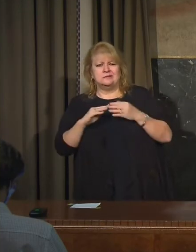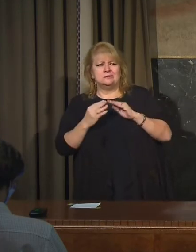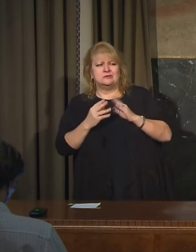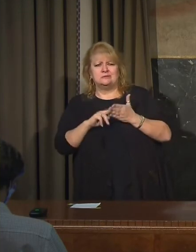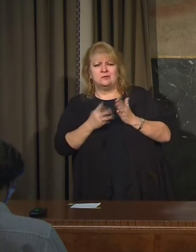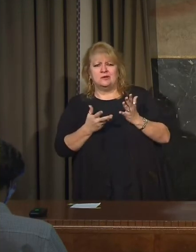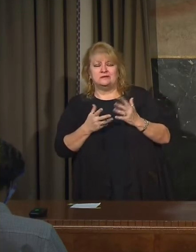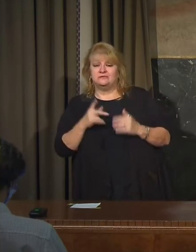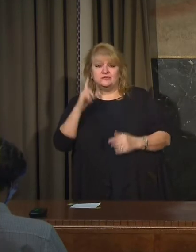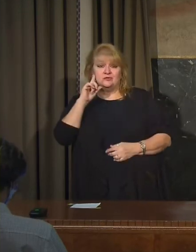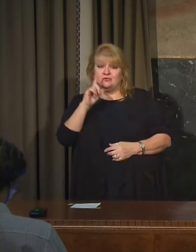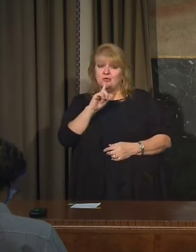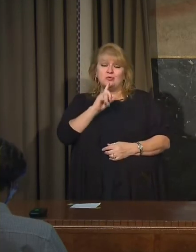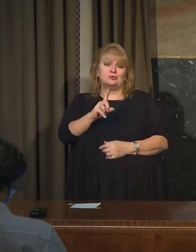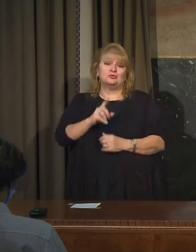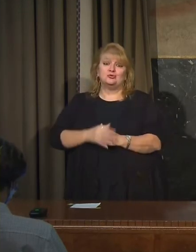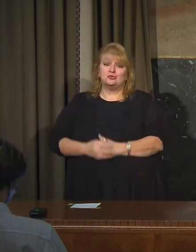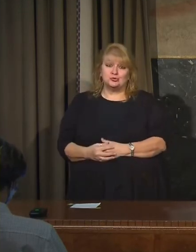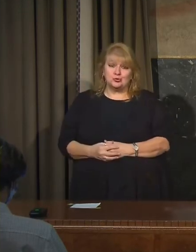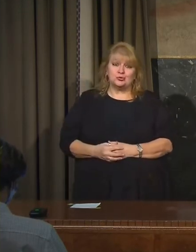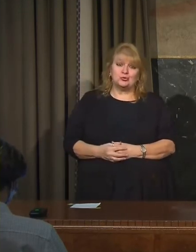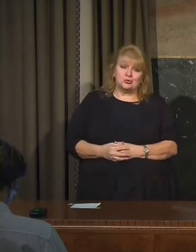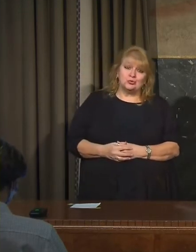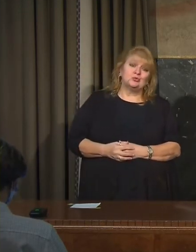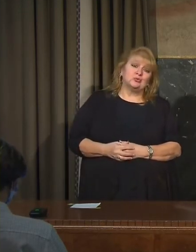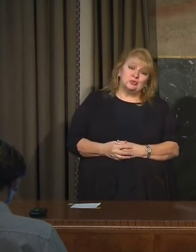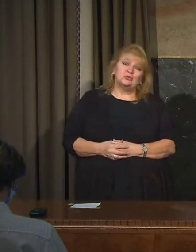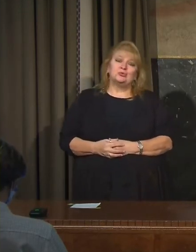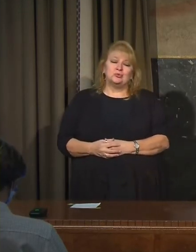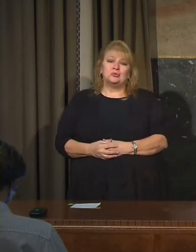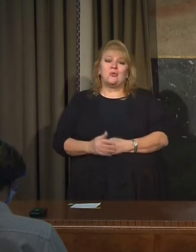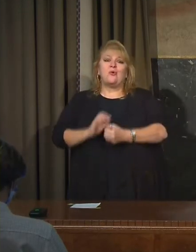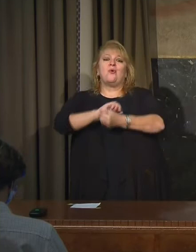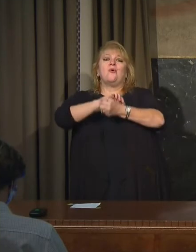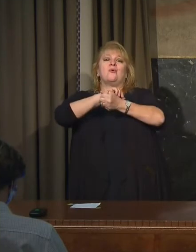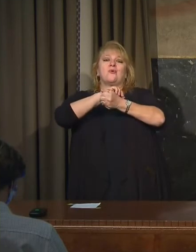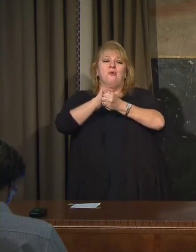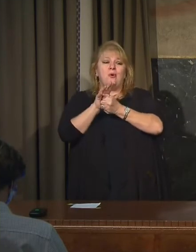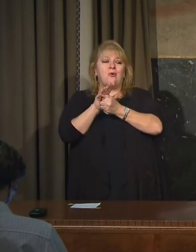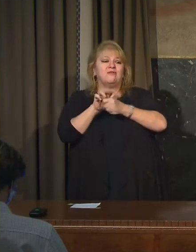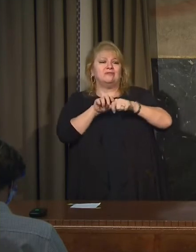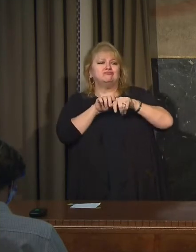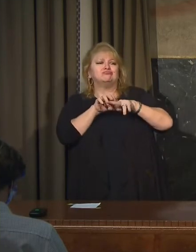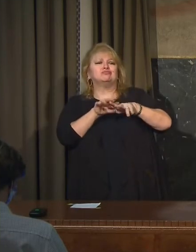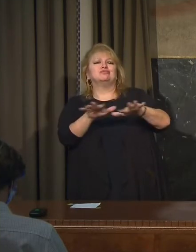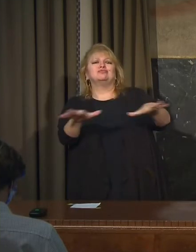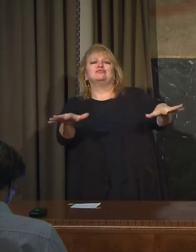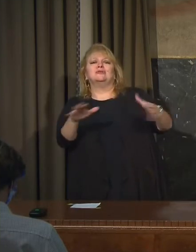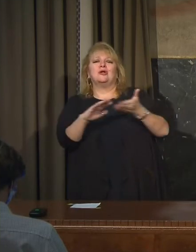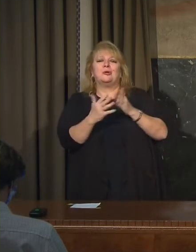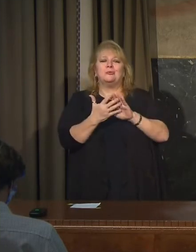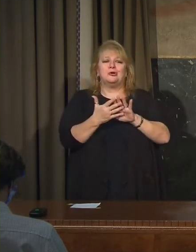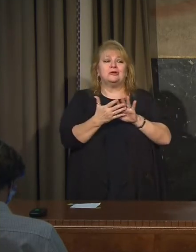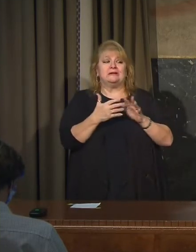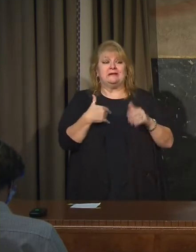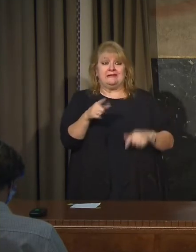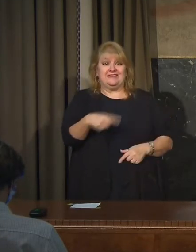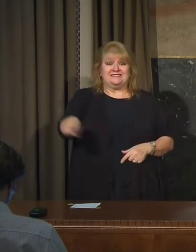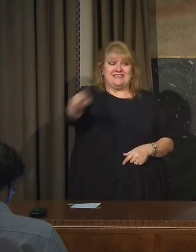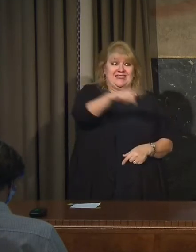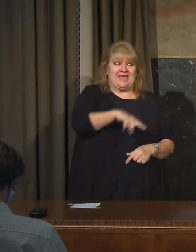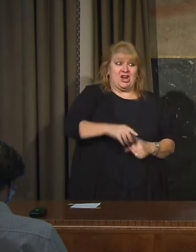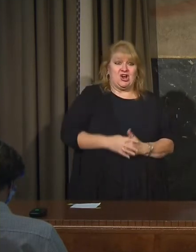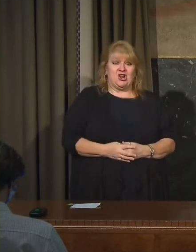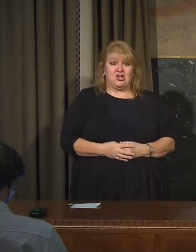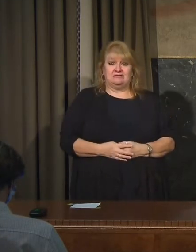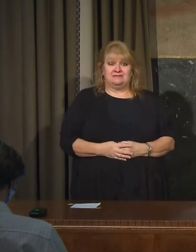beyond any doubt, we have tremendous amounts of COVID in our community. Community spread is a